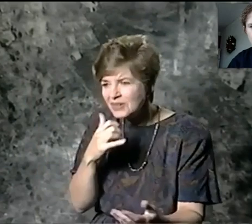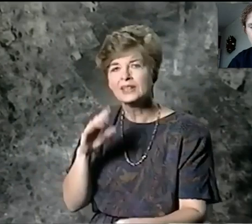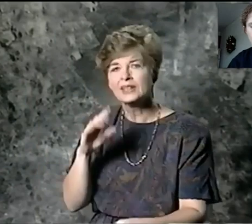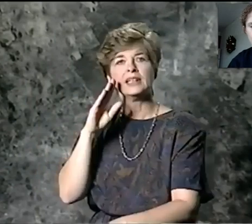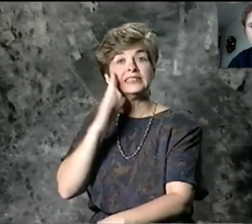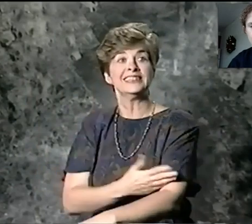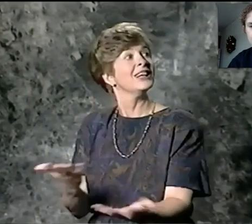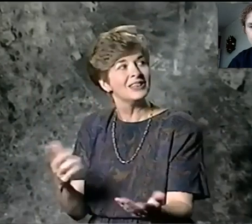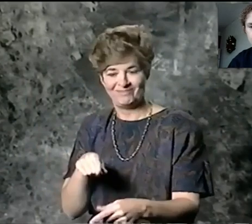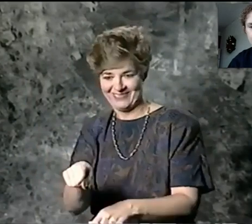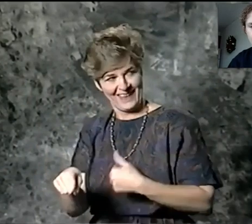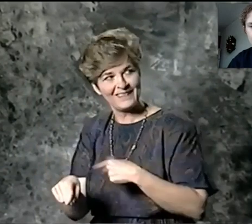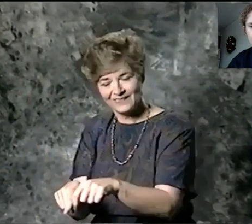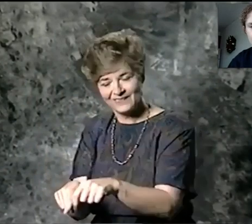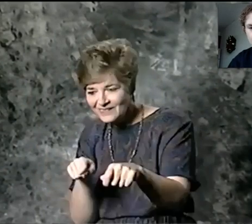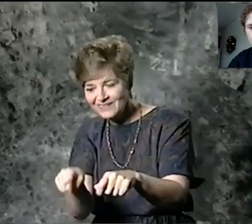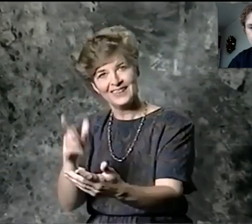And I'm trying to tell them, like, we can't hear.